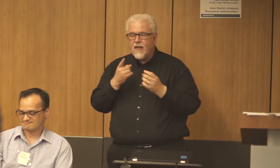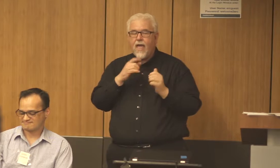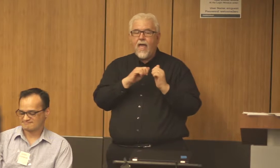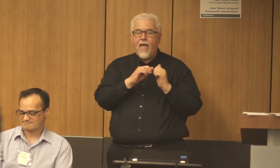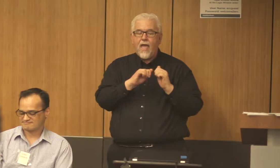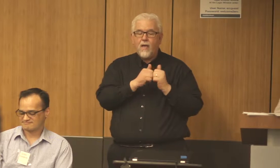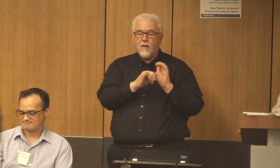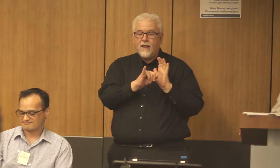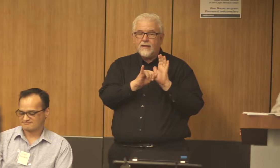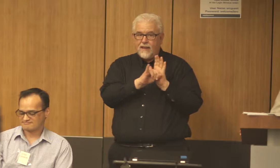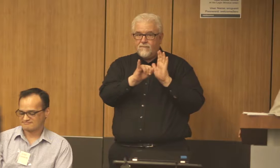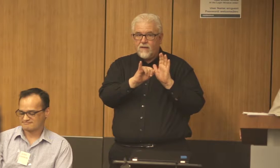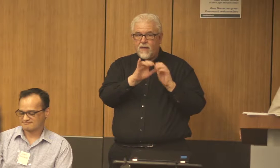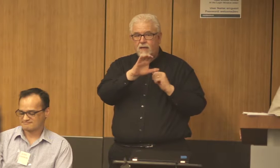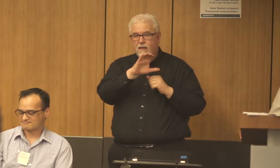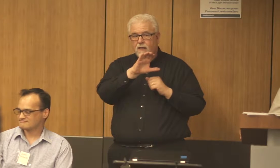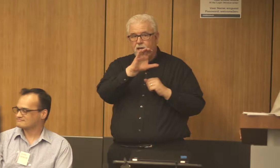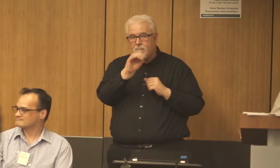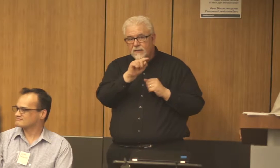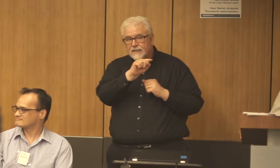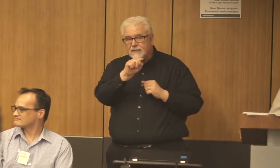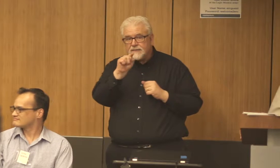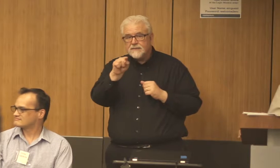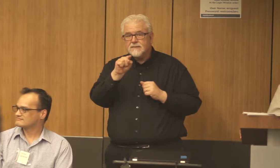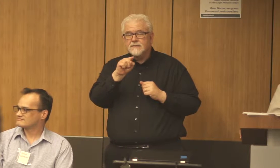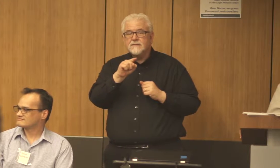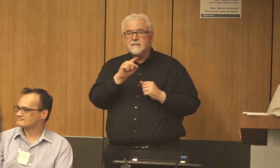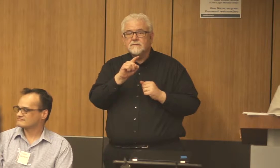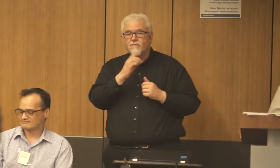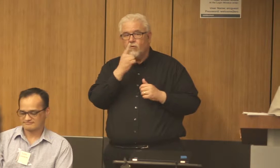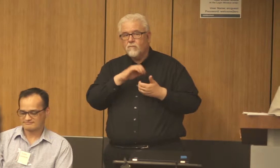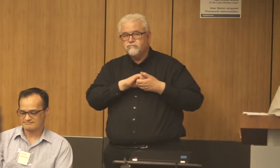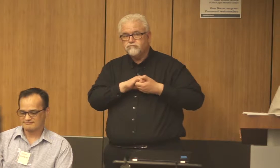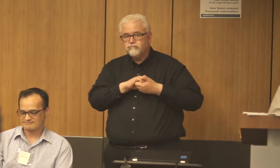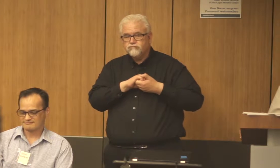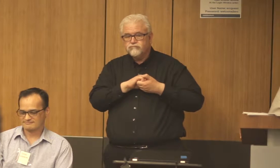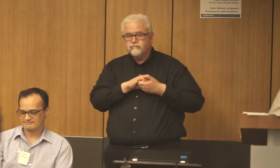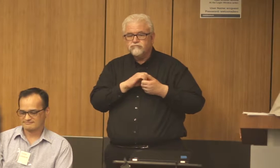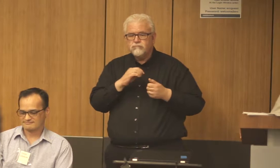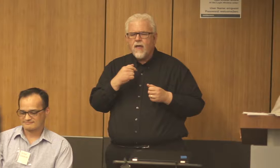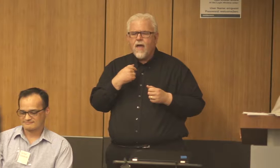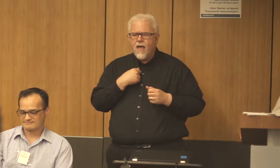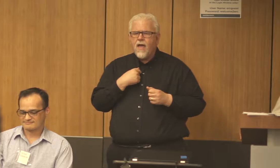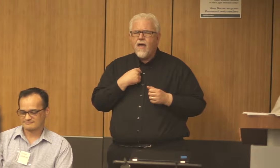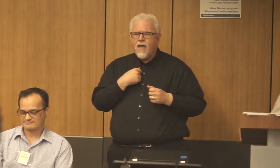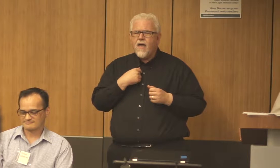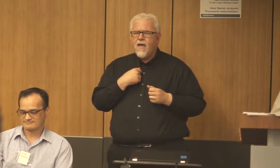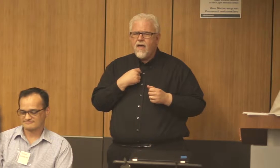people, when it comes to companies, identifying companies in terms of partnerships, I've found